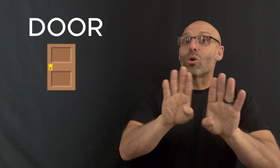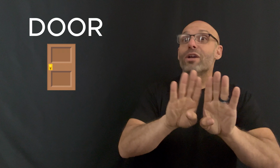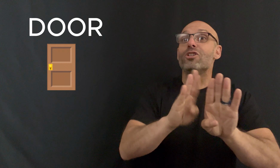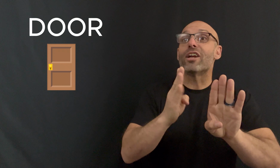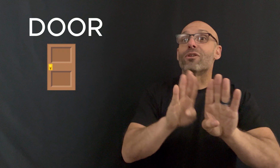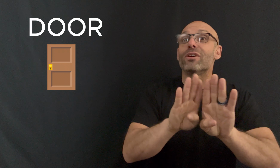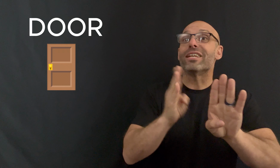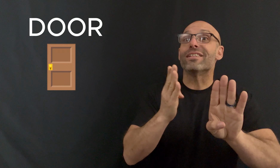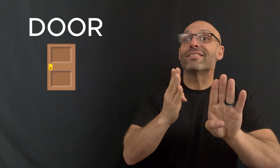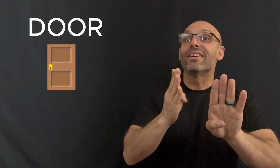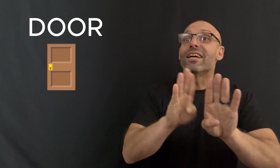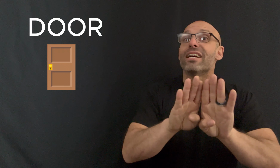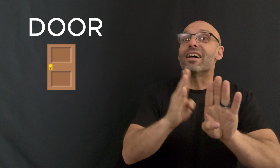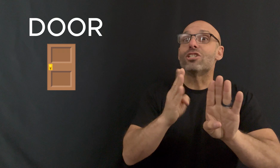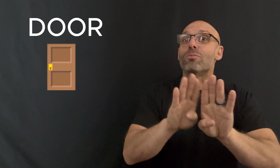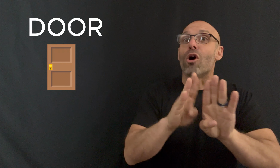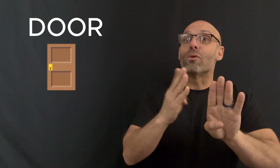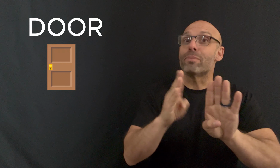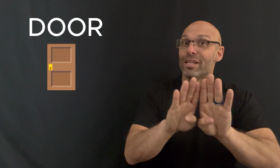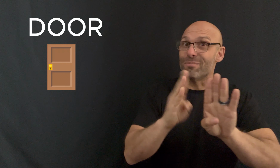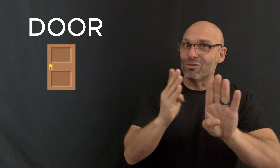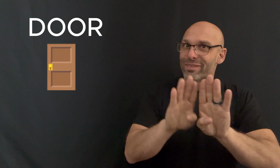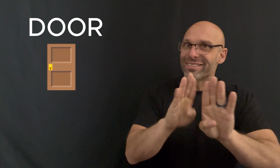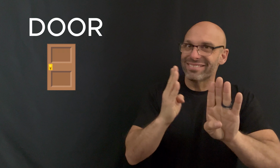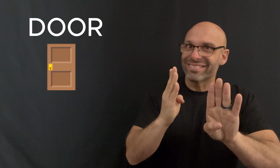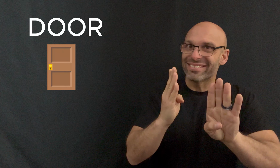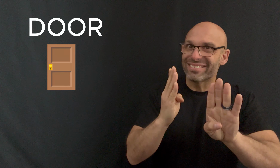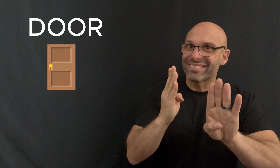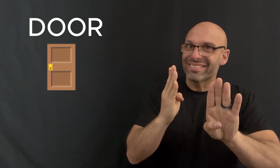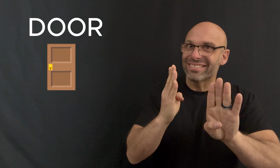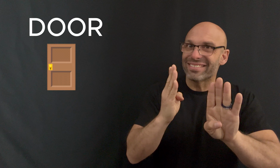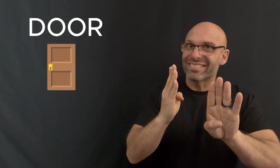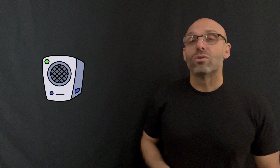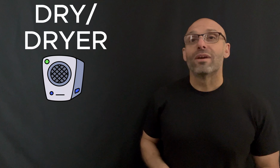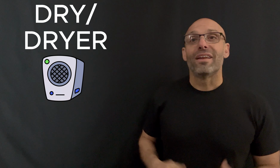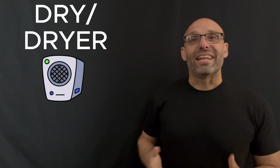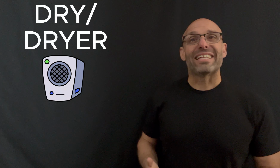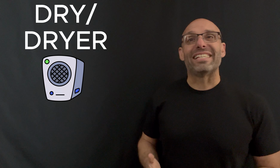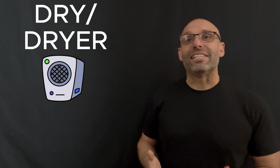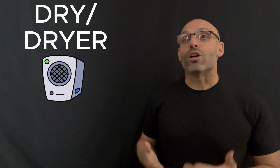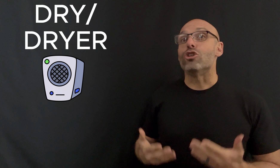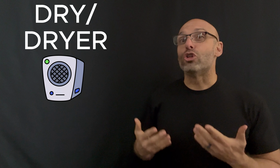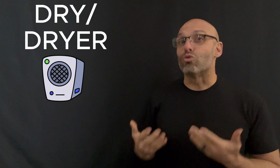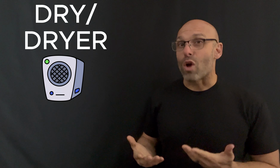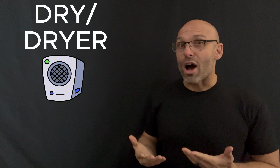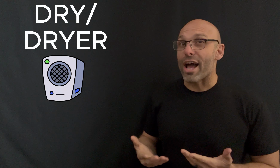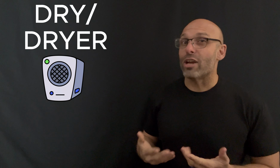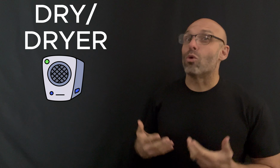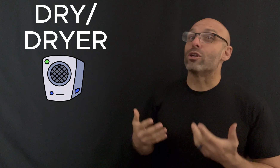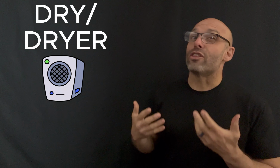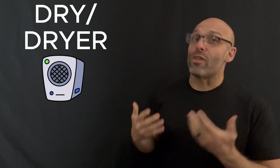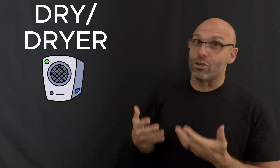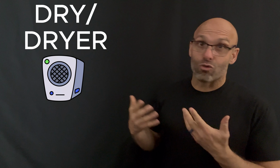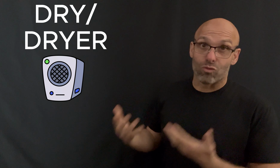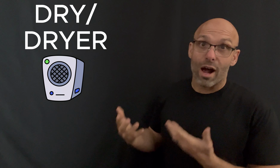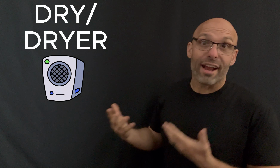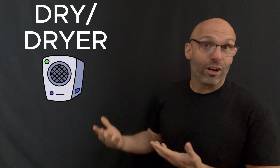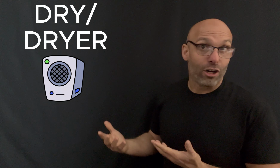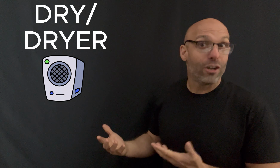in general is a small repeated movement. Next is dry or the dryer. They're